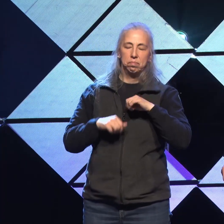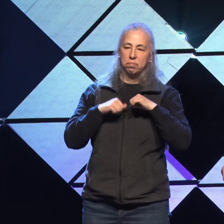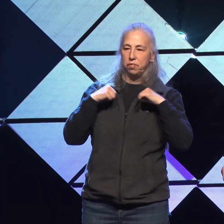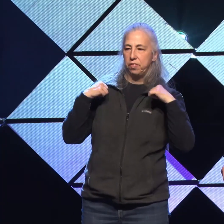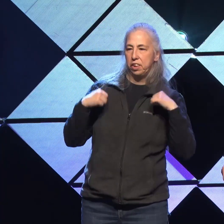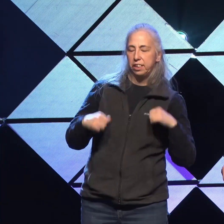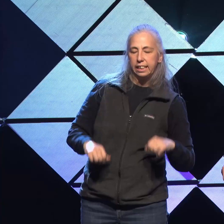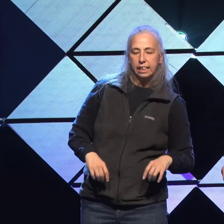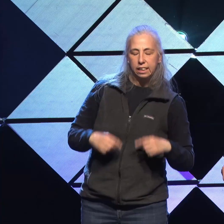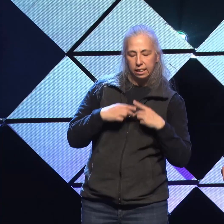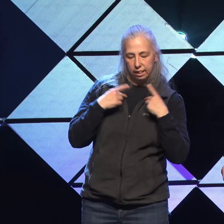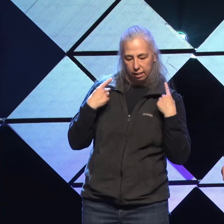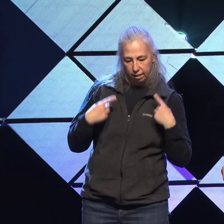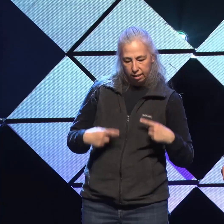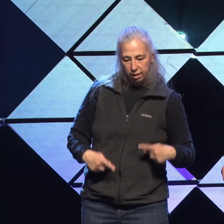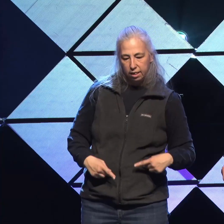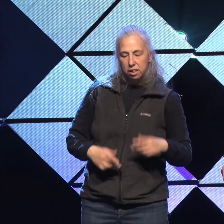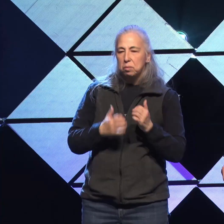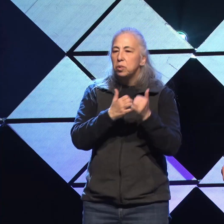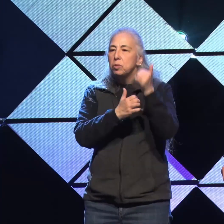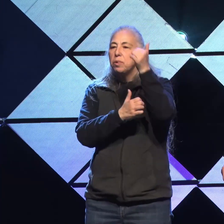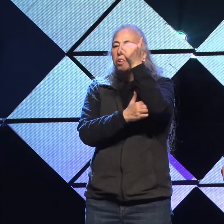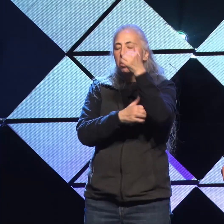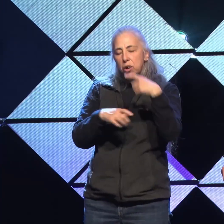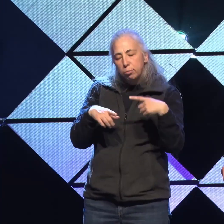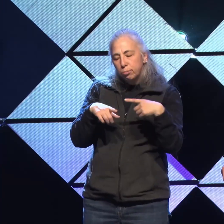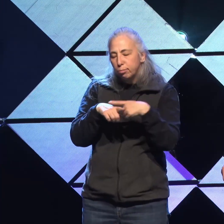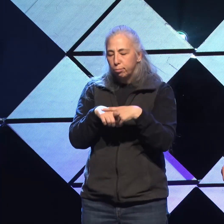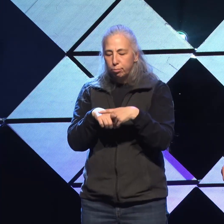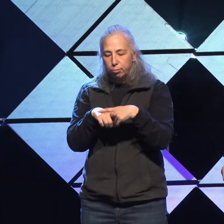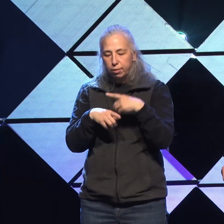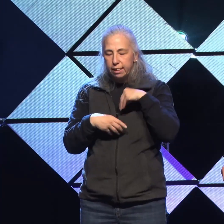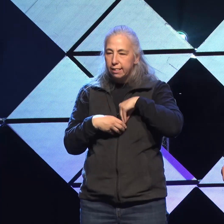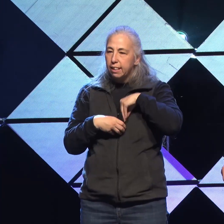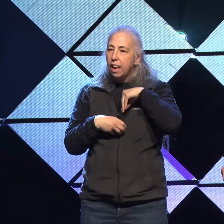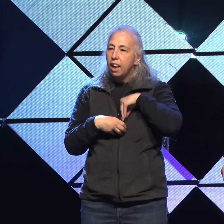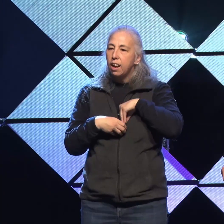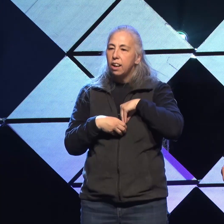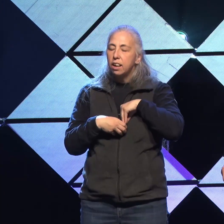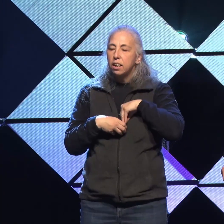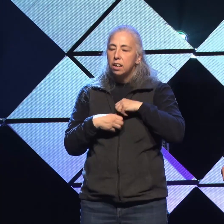judgmental, superior, critical spirit inside of you,